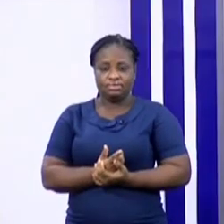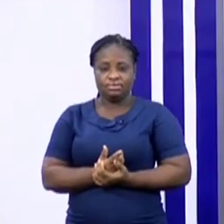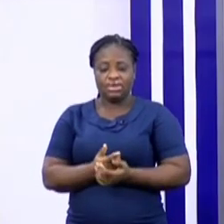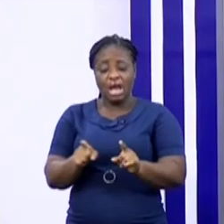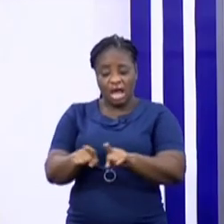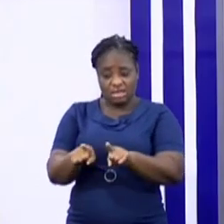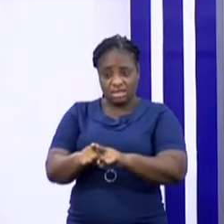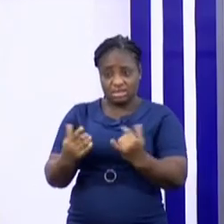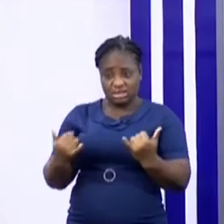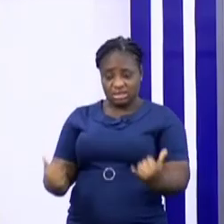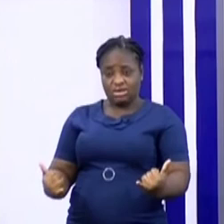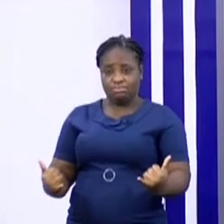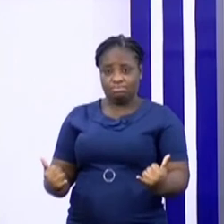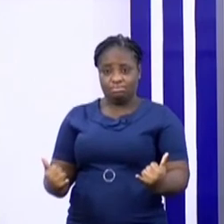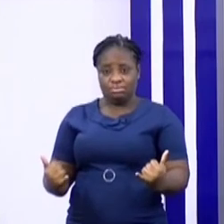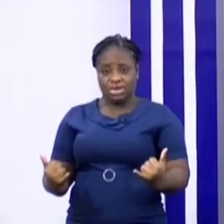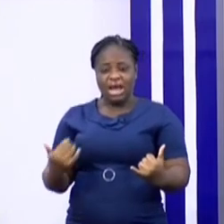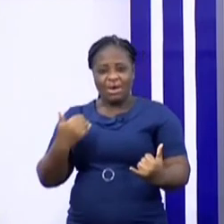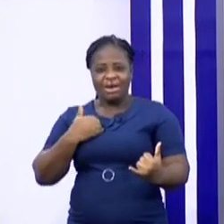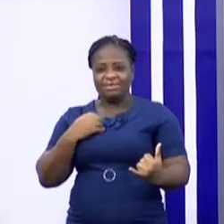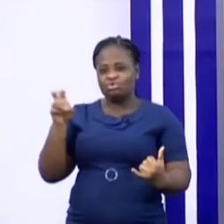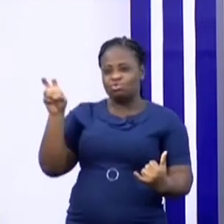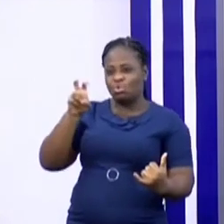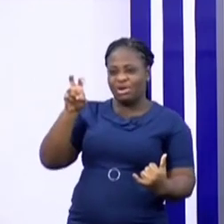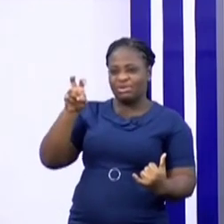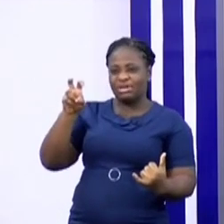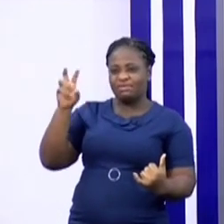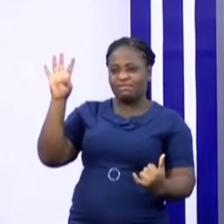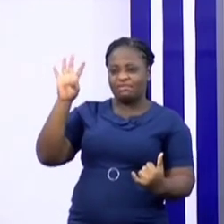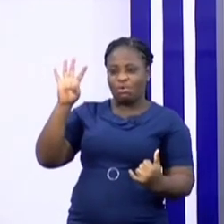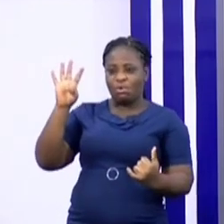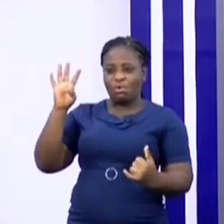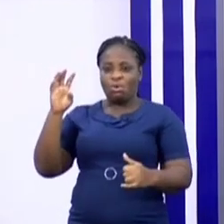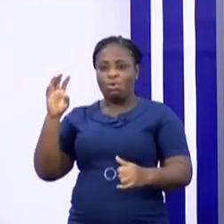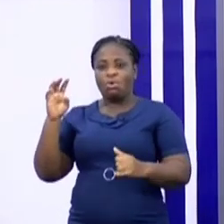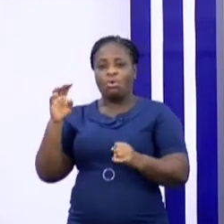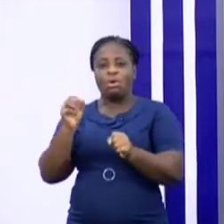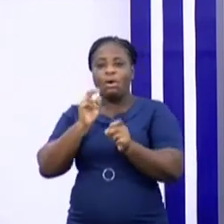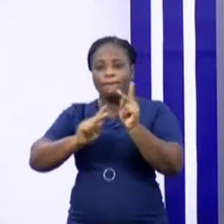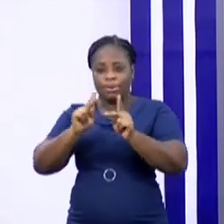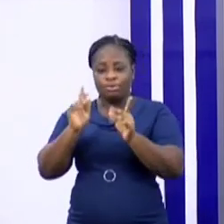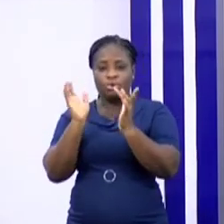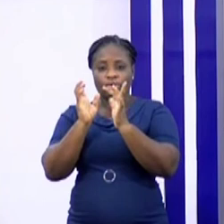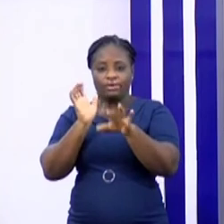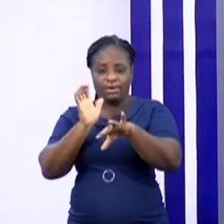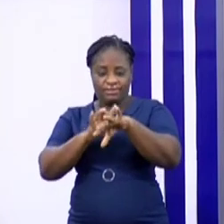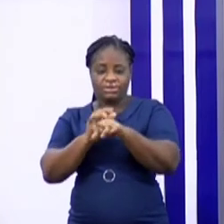As of now, we have about 200 cases confirmed across the country.